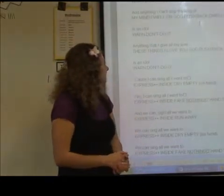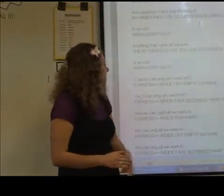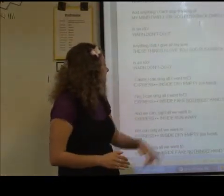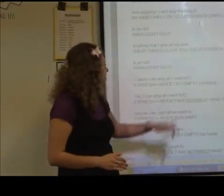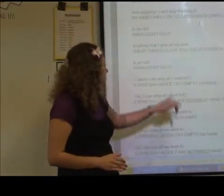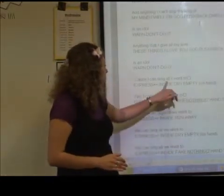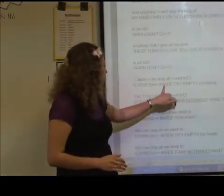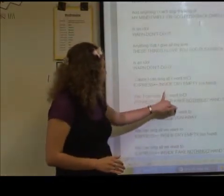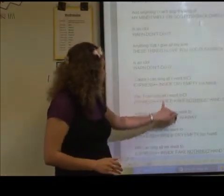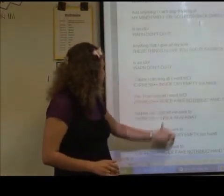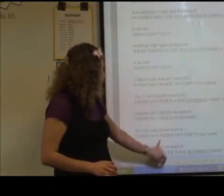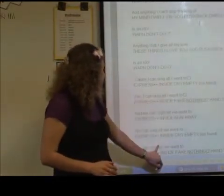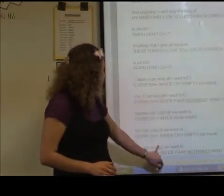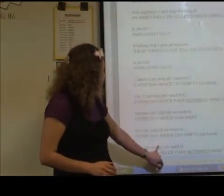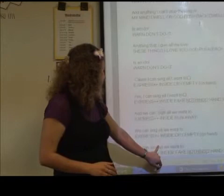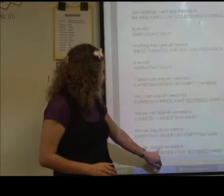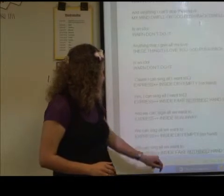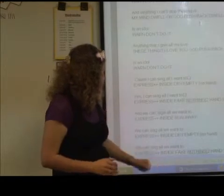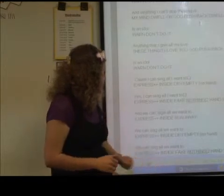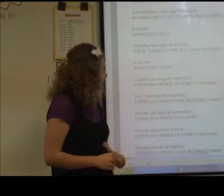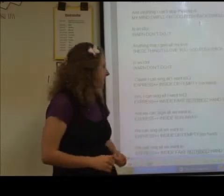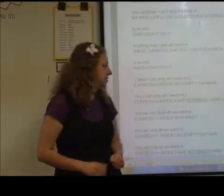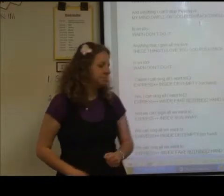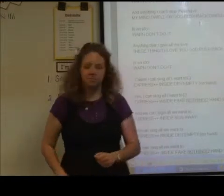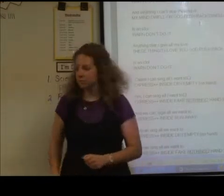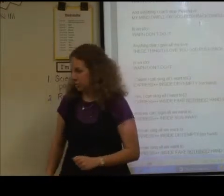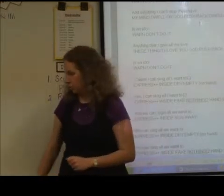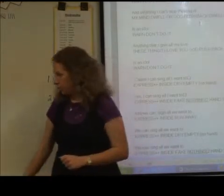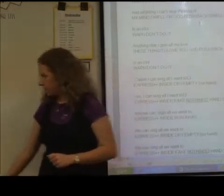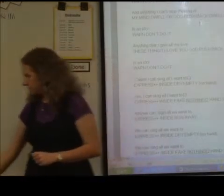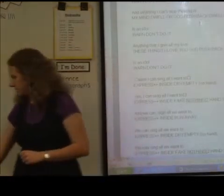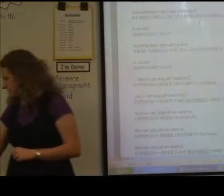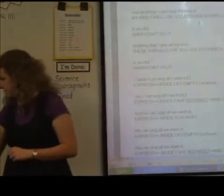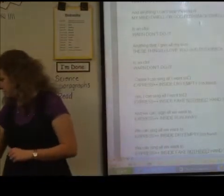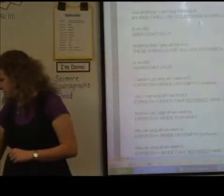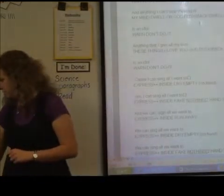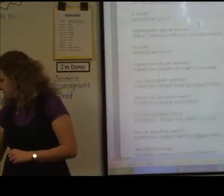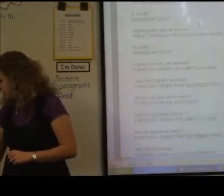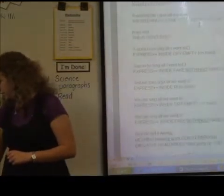and then it goes back to the same for the chorus.